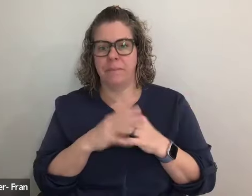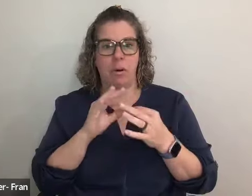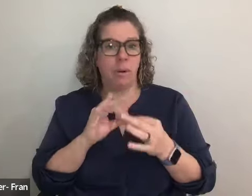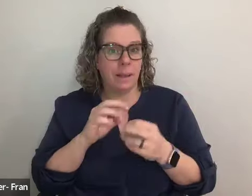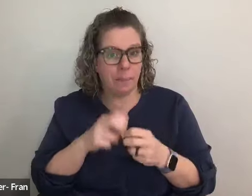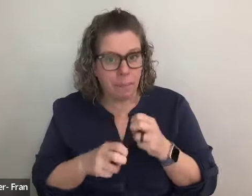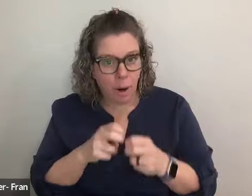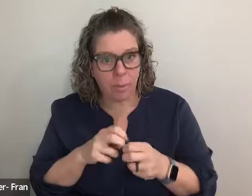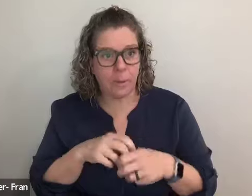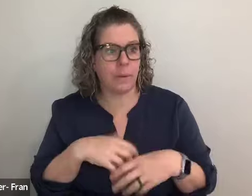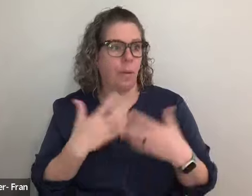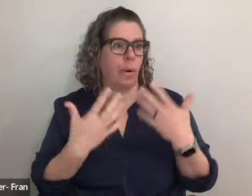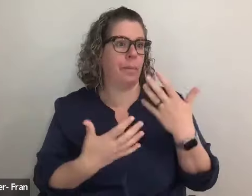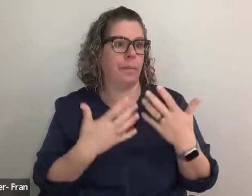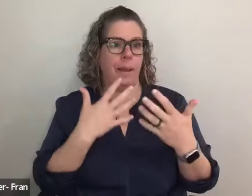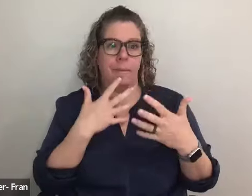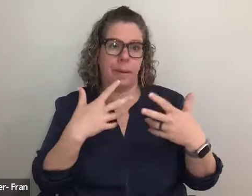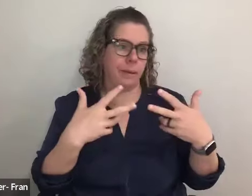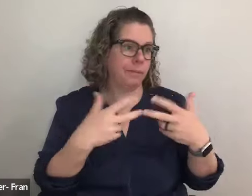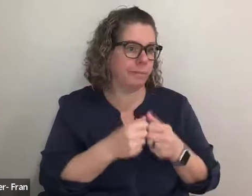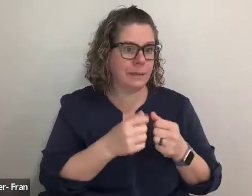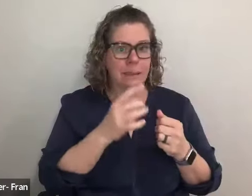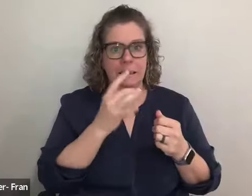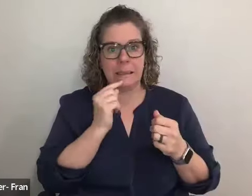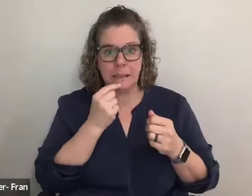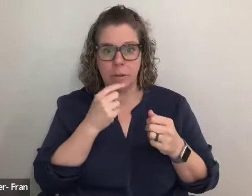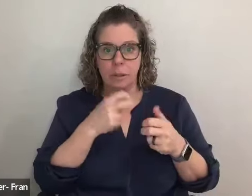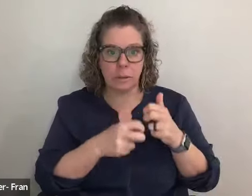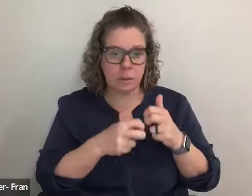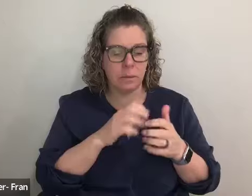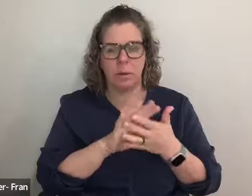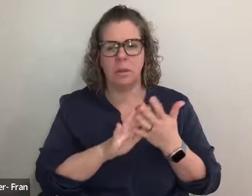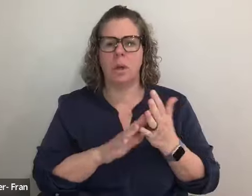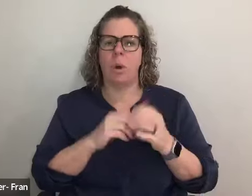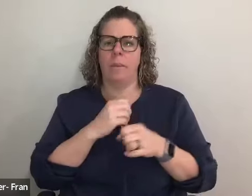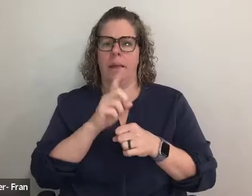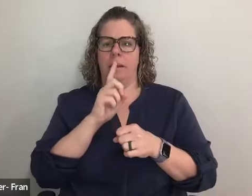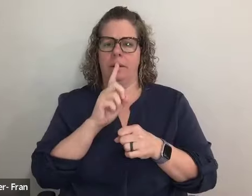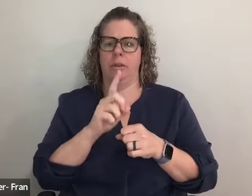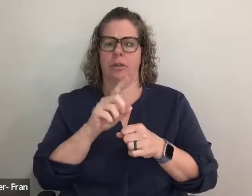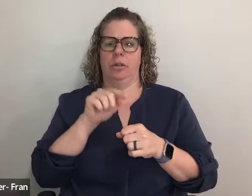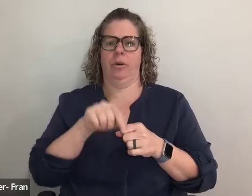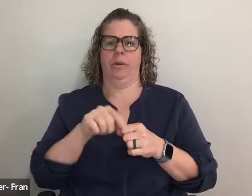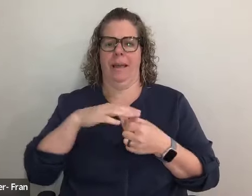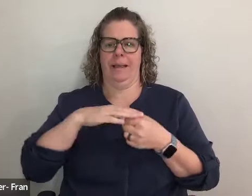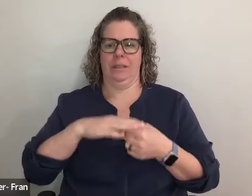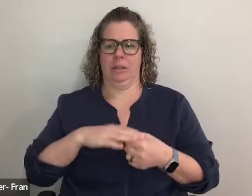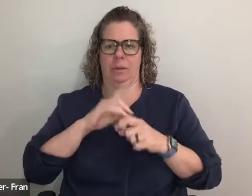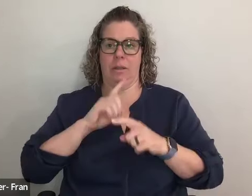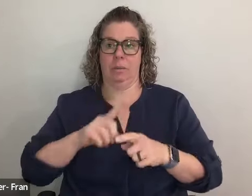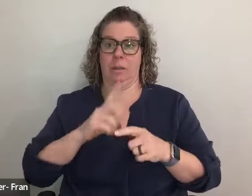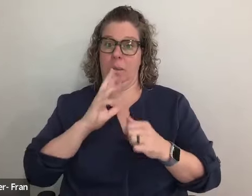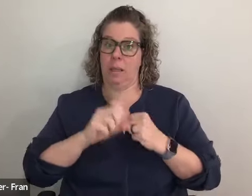relationship trauma, and then there's car accidents, and there's all sorts of different things. So just holding space for the prolonged activation of a stress